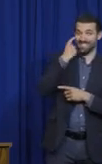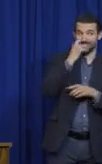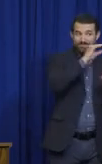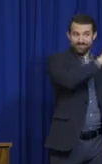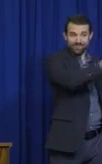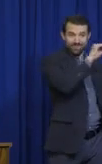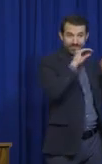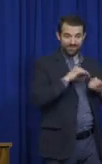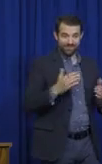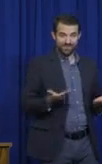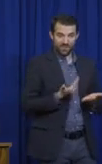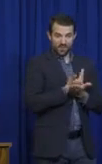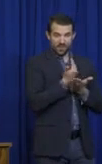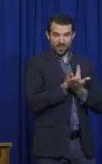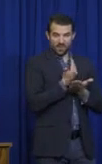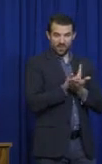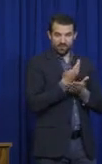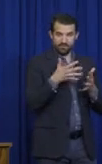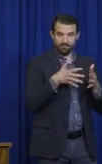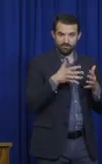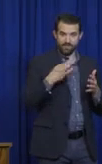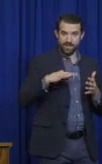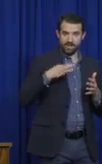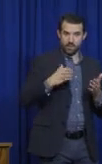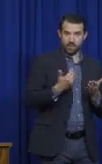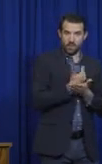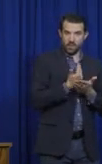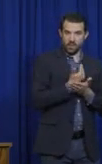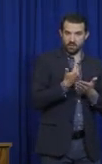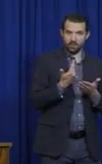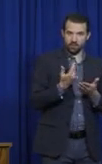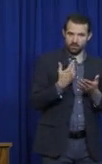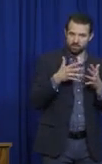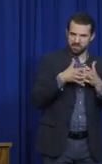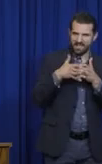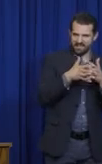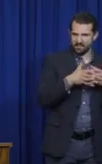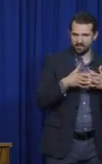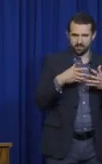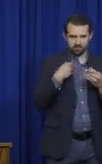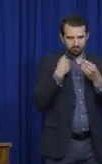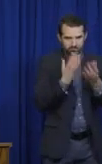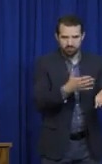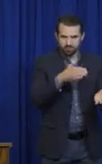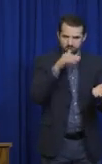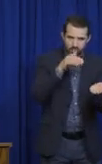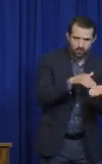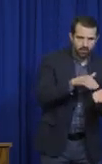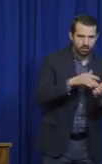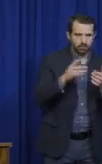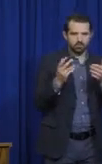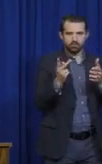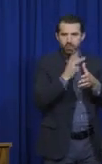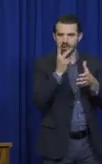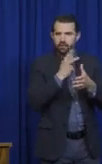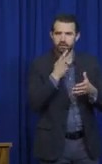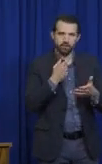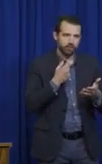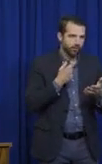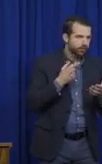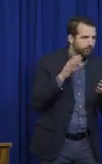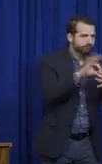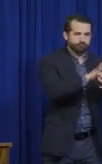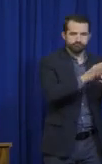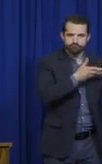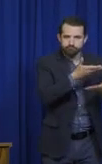to primary care and are able to be tested. In connection with that, Jessica, I've made sure to